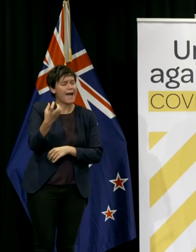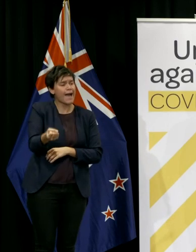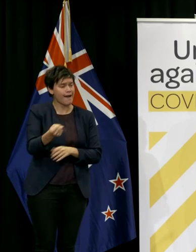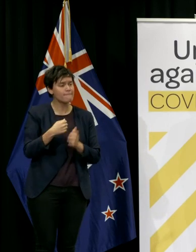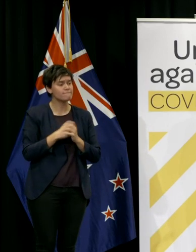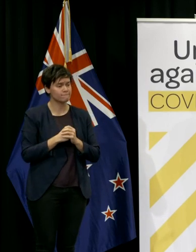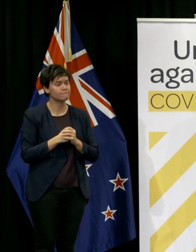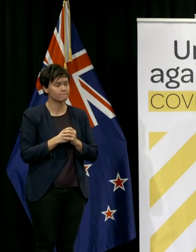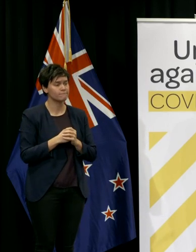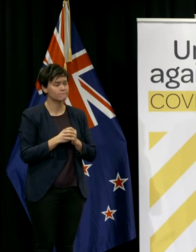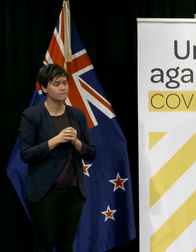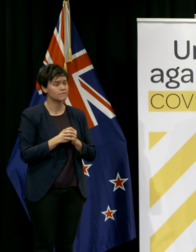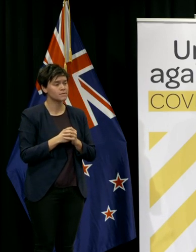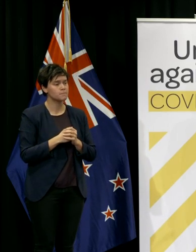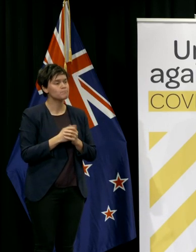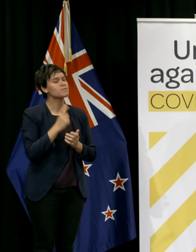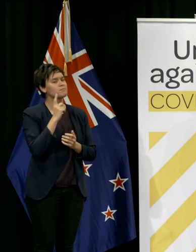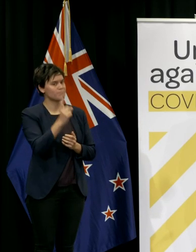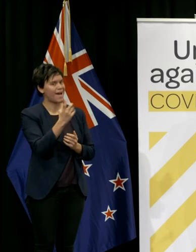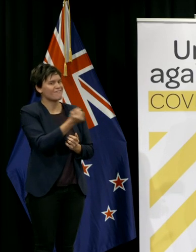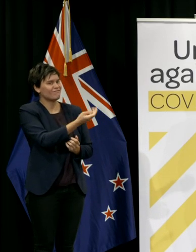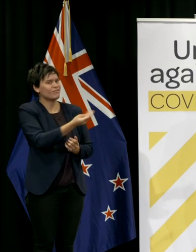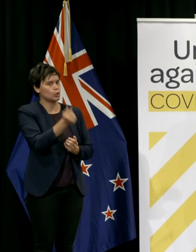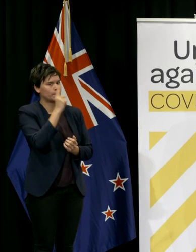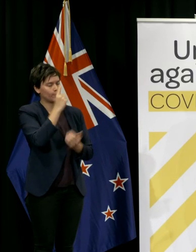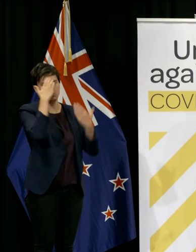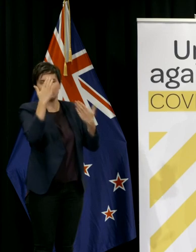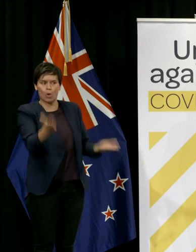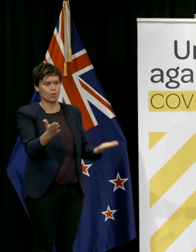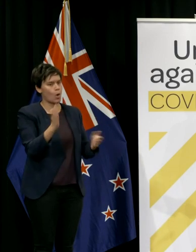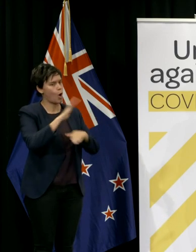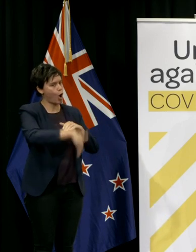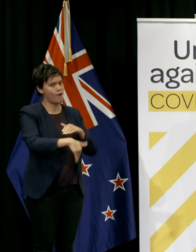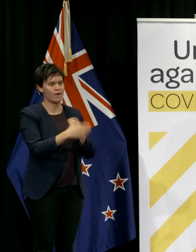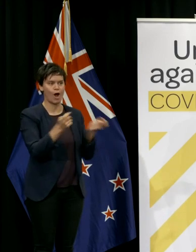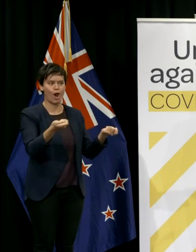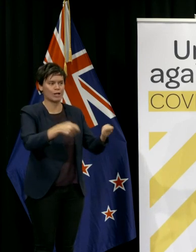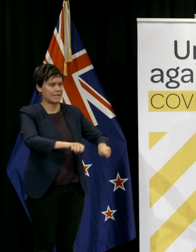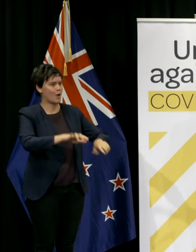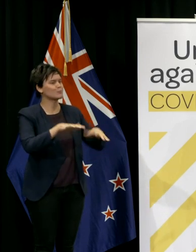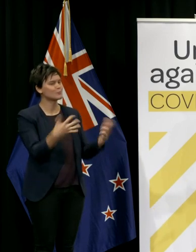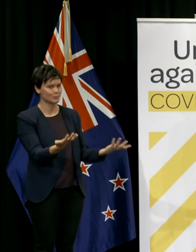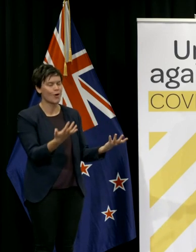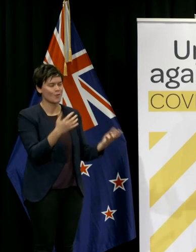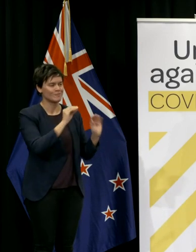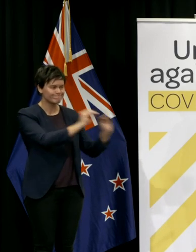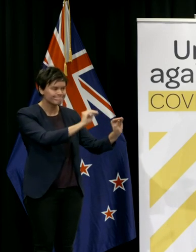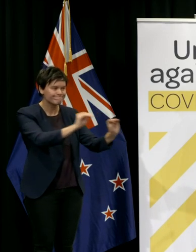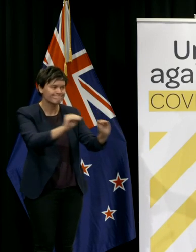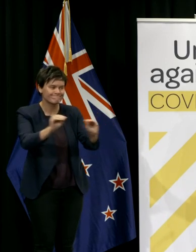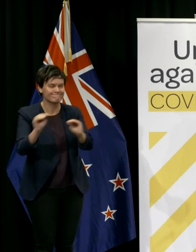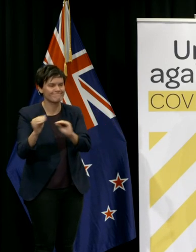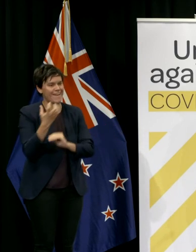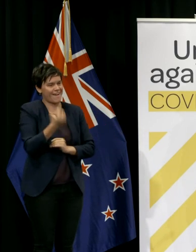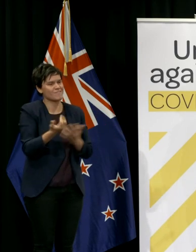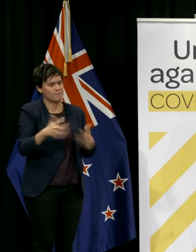But we have had to provide quite a bit of education. Specific charges. Can I move it around the room just a little? What are the specific charges